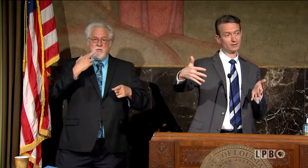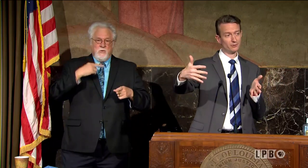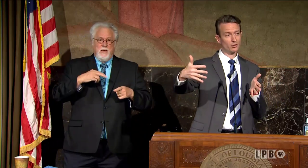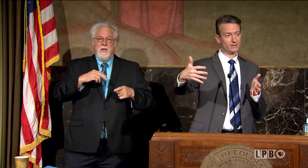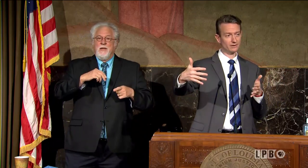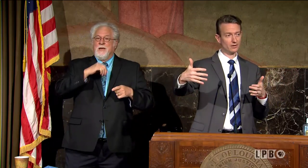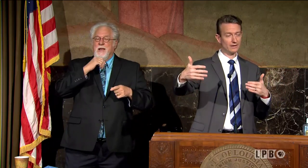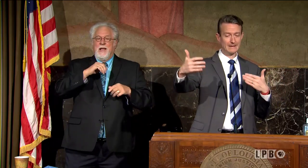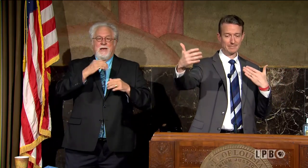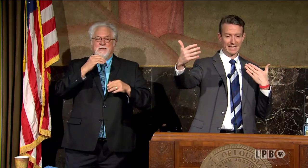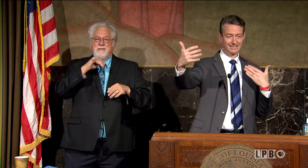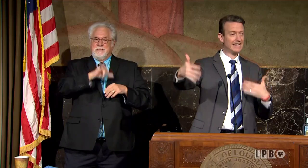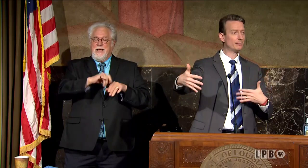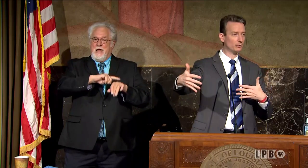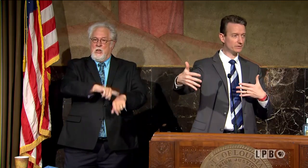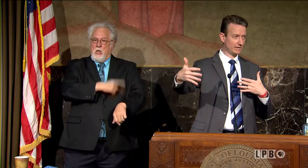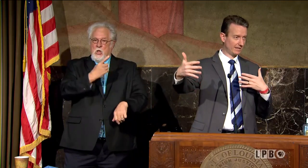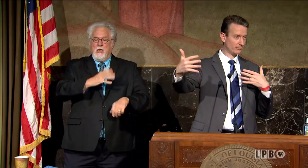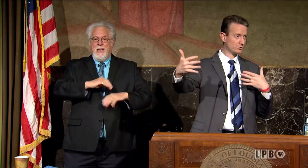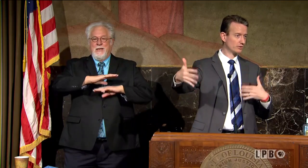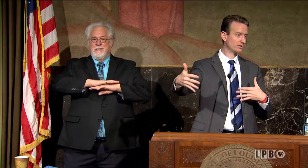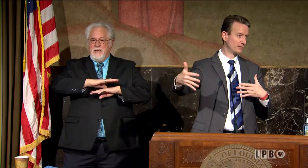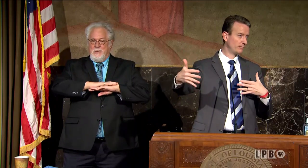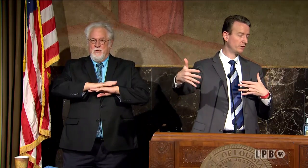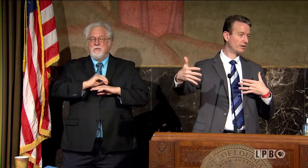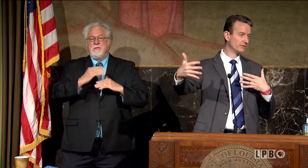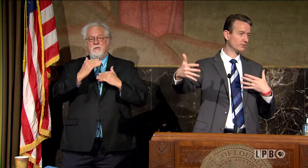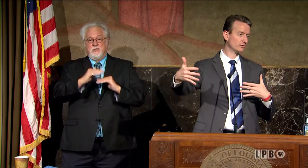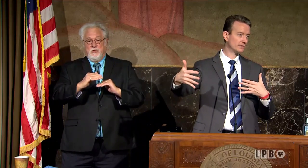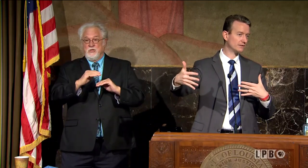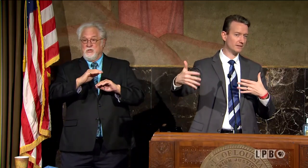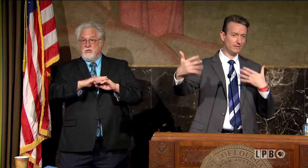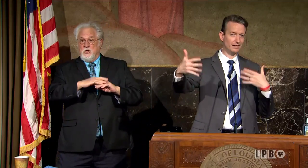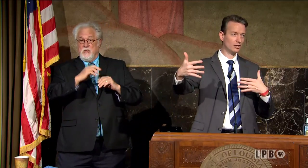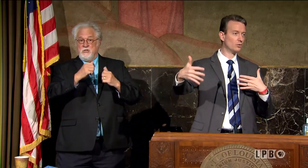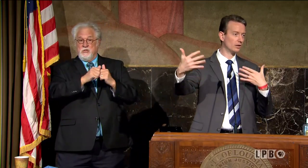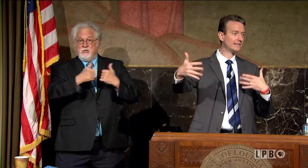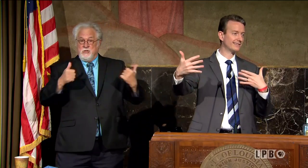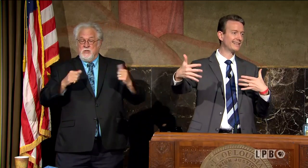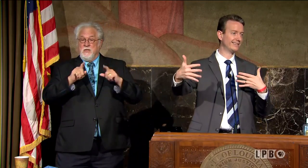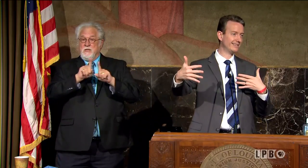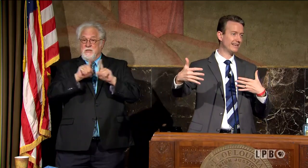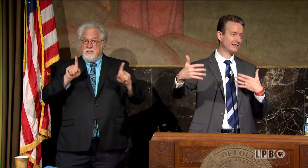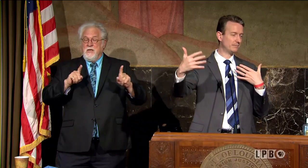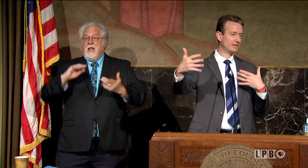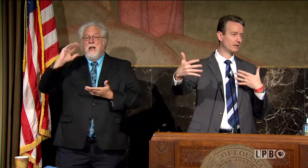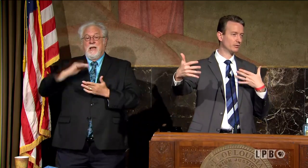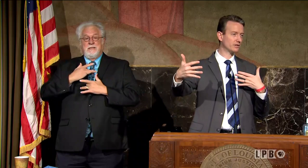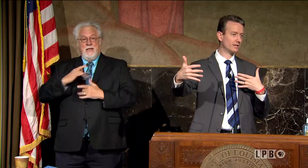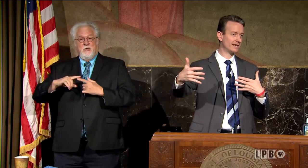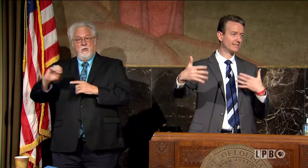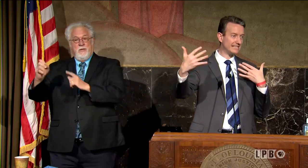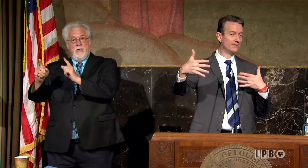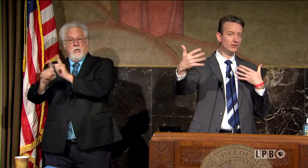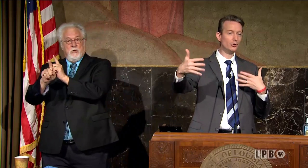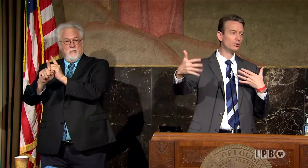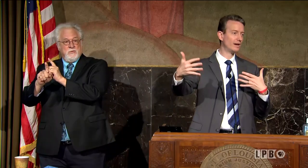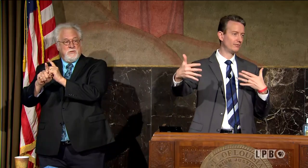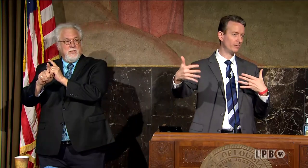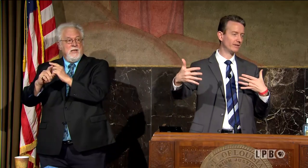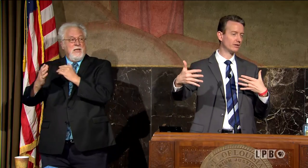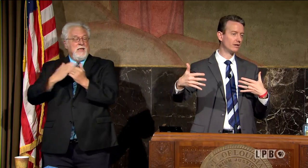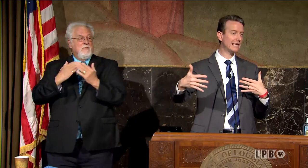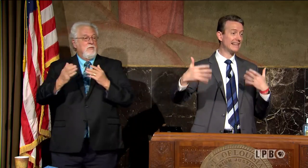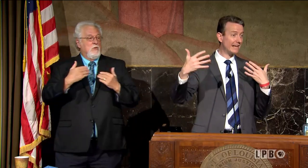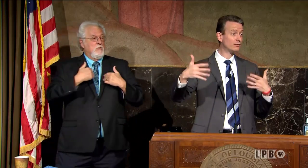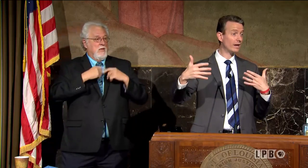usually not there for quite as long, and tables and the restrictions that we put in on social distancing mean that you are less likely to be in close contact even though you